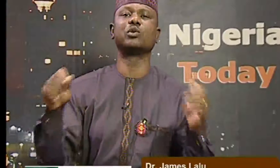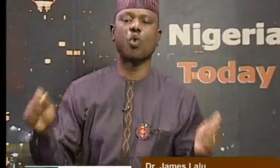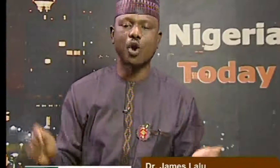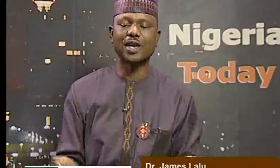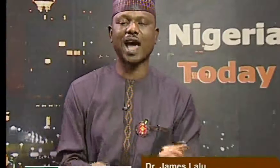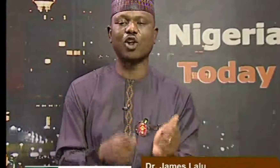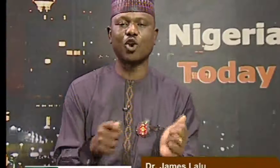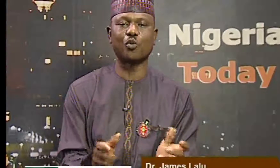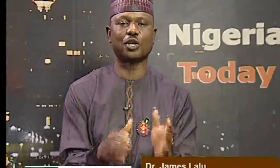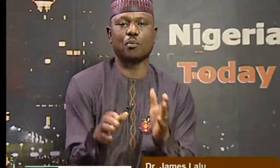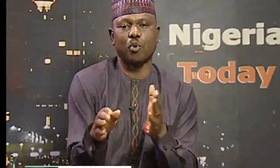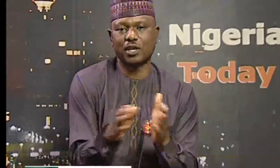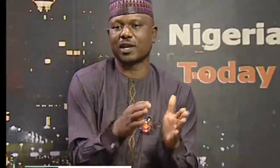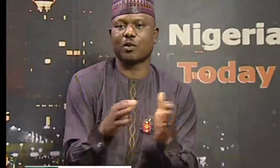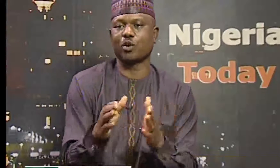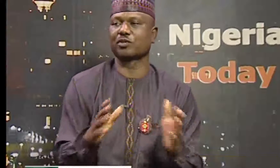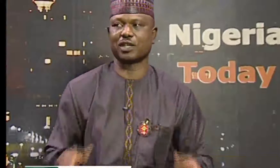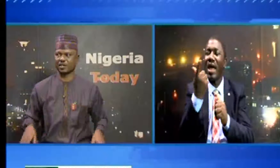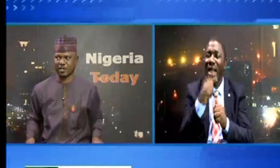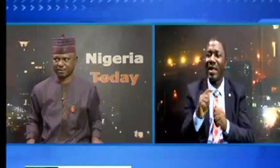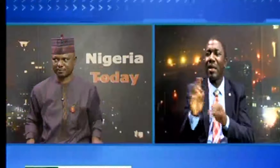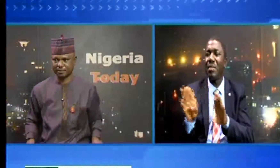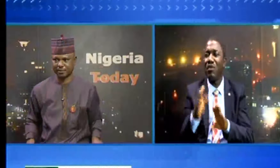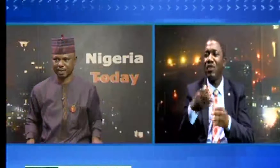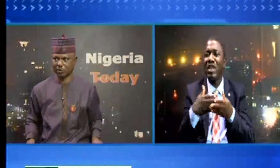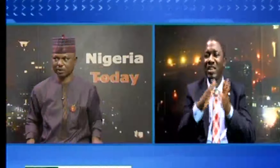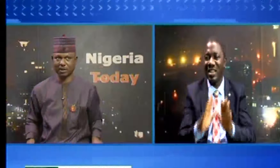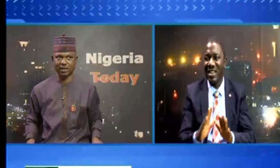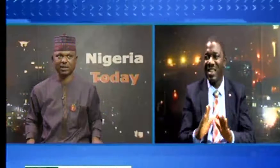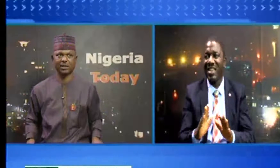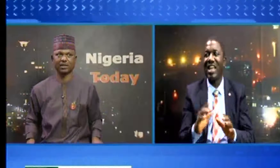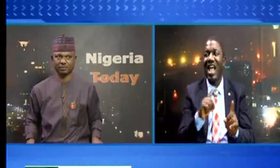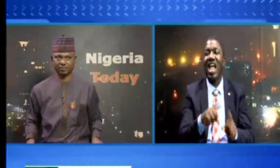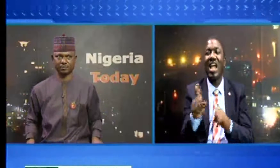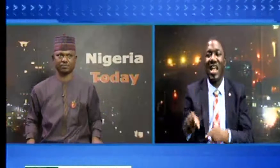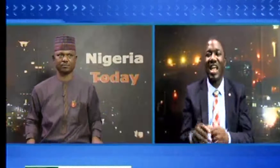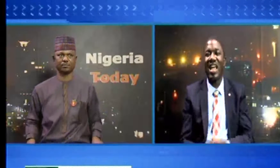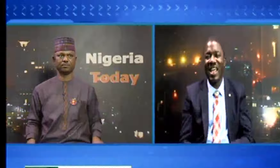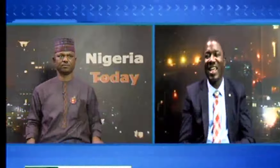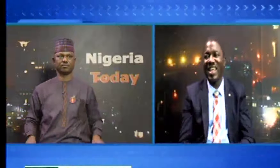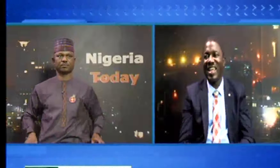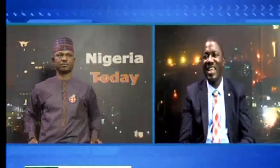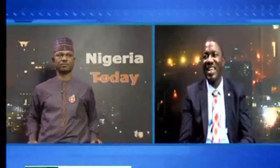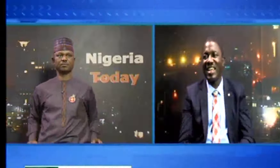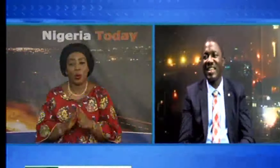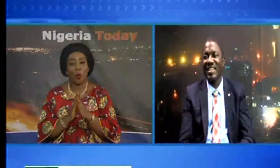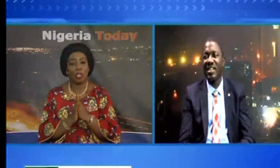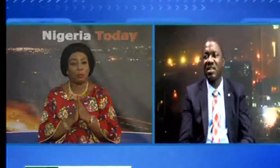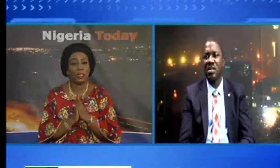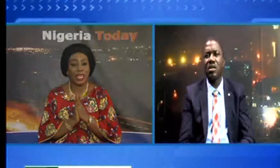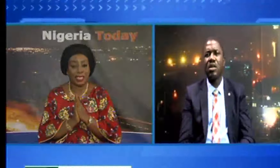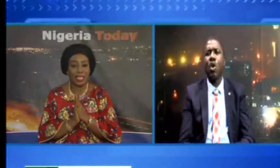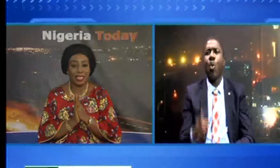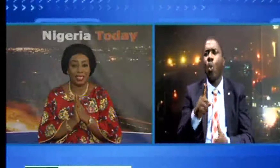is going along with the body language of the leader. It's okay. Accordingly, now,